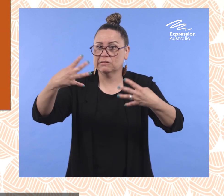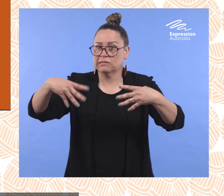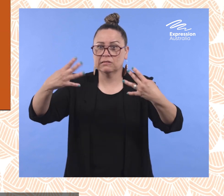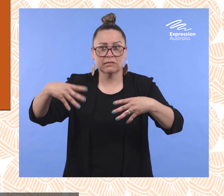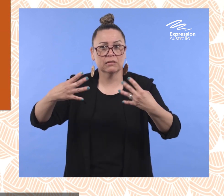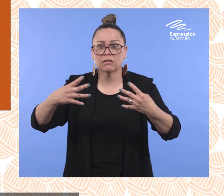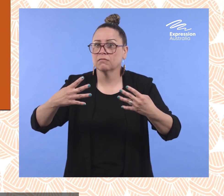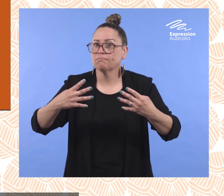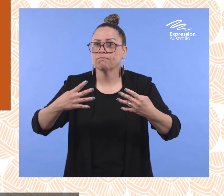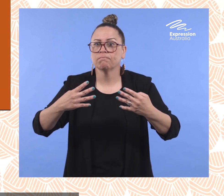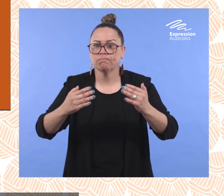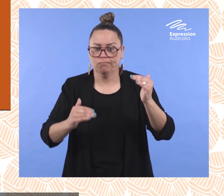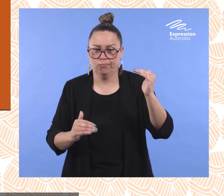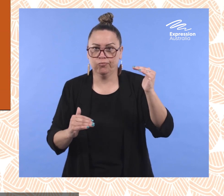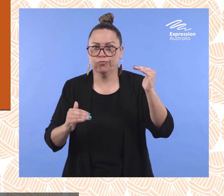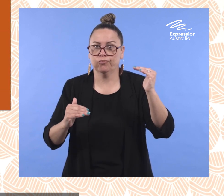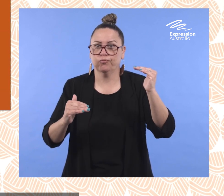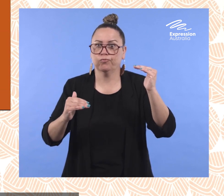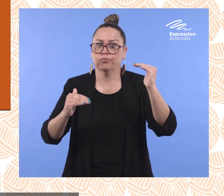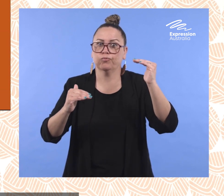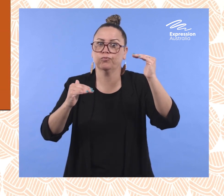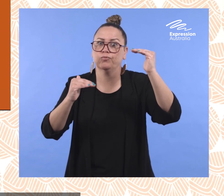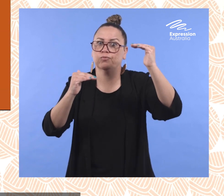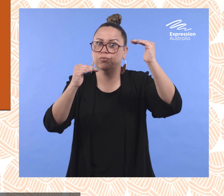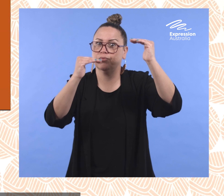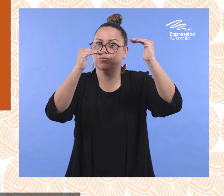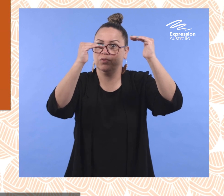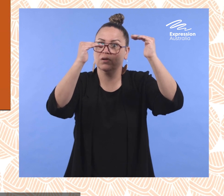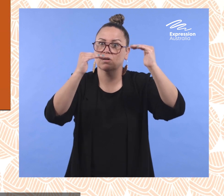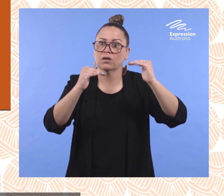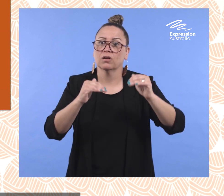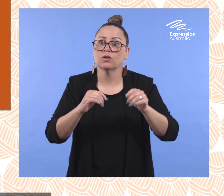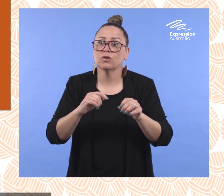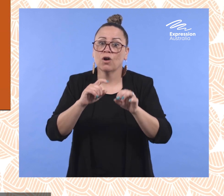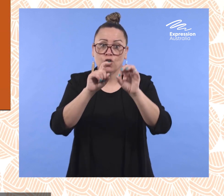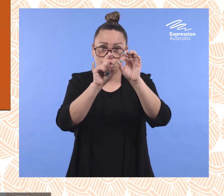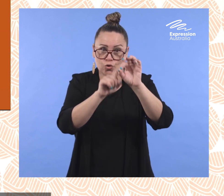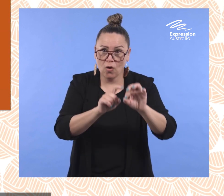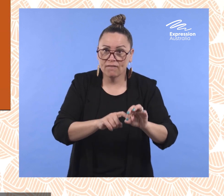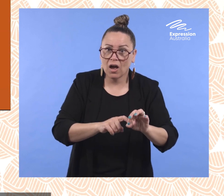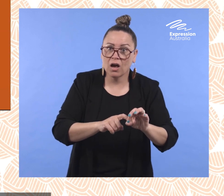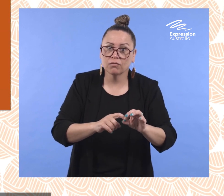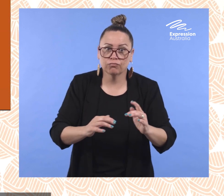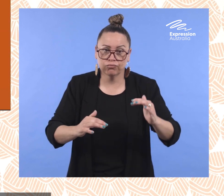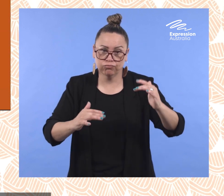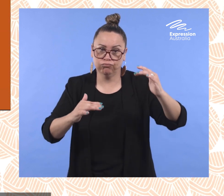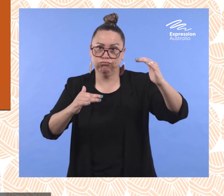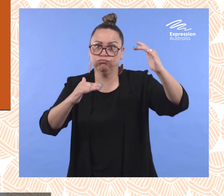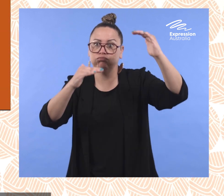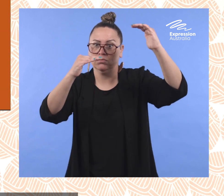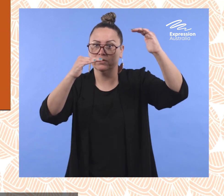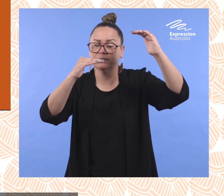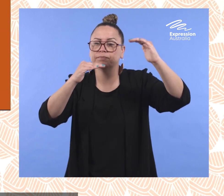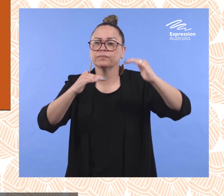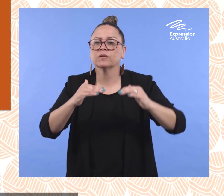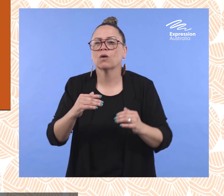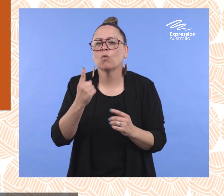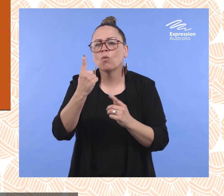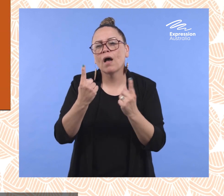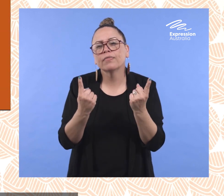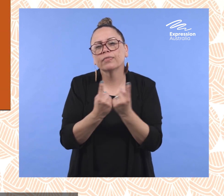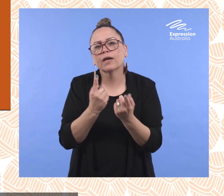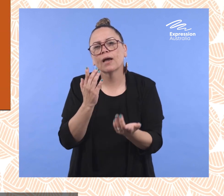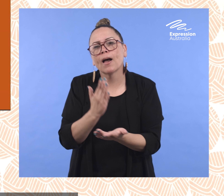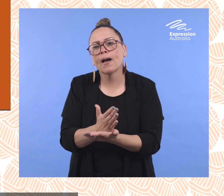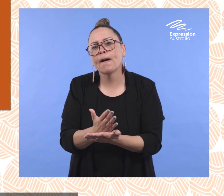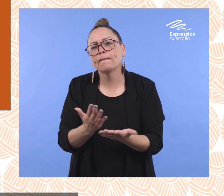statistically it still does stack up when you look at representation, survey sample size. And one thing they did